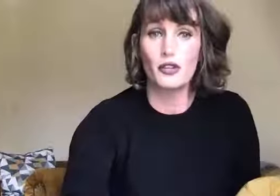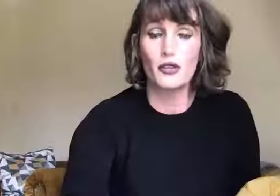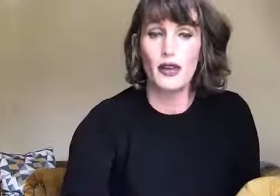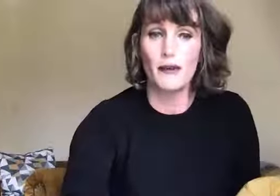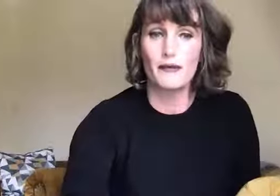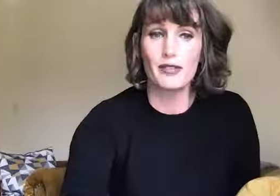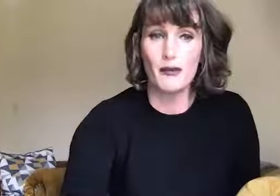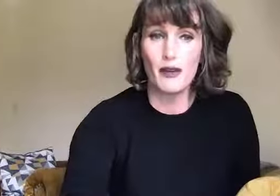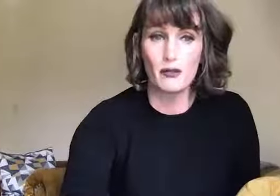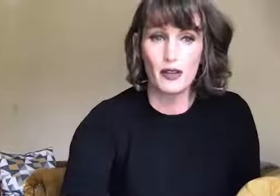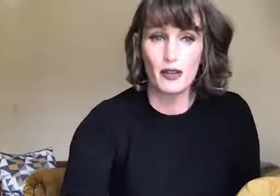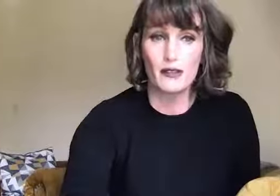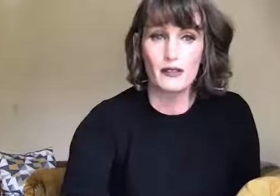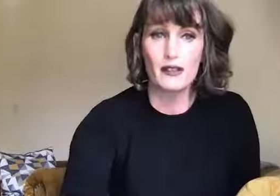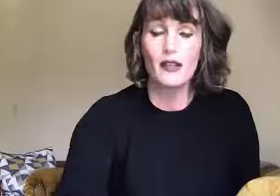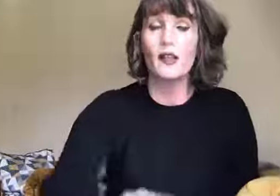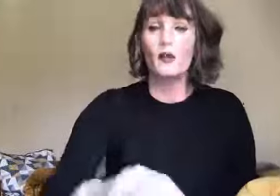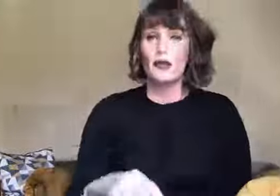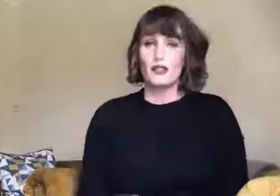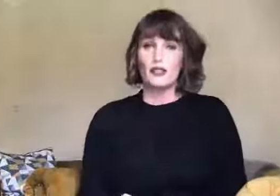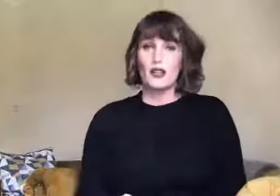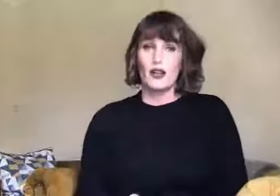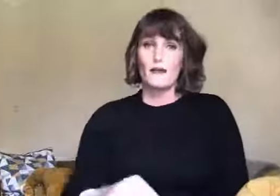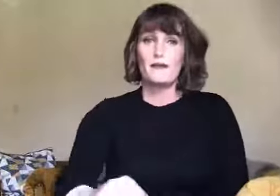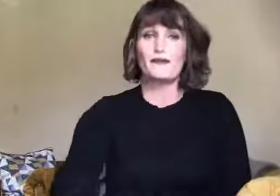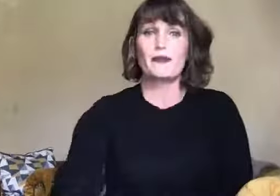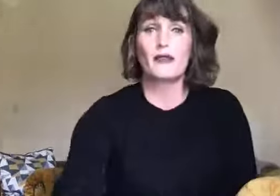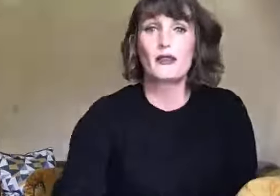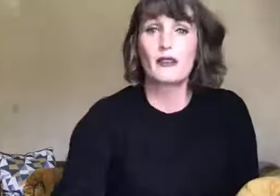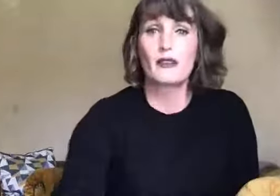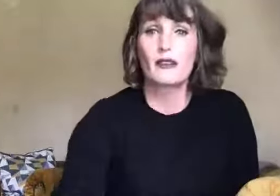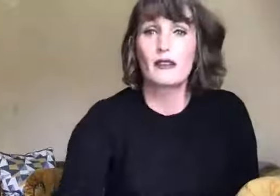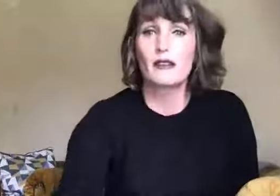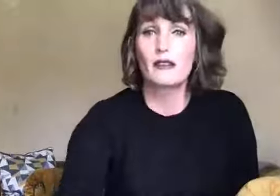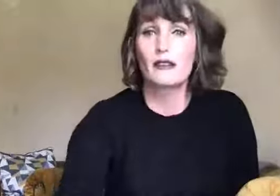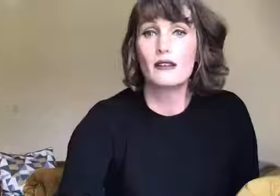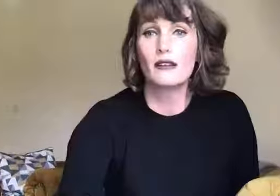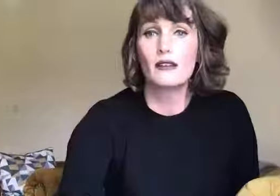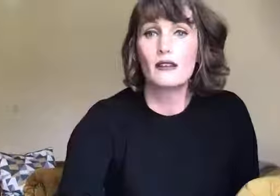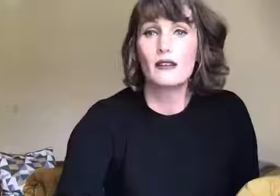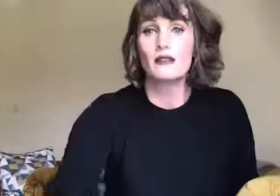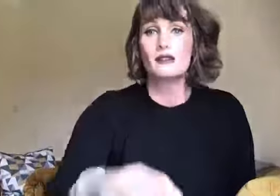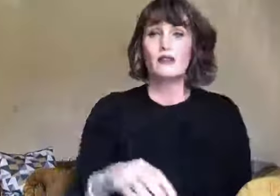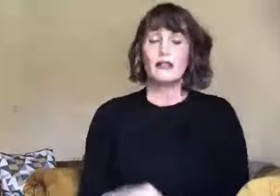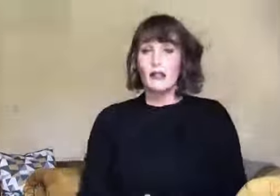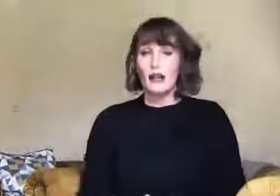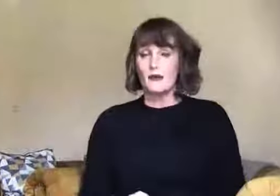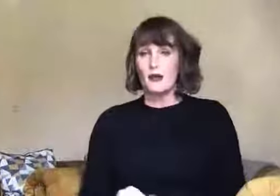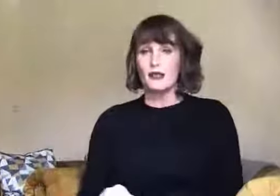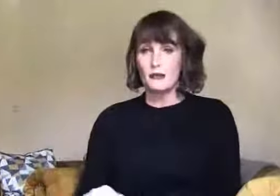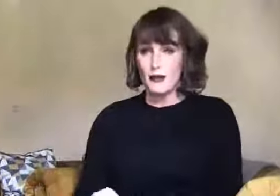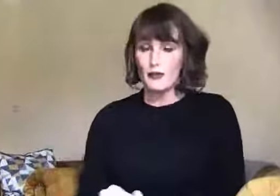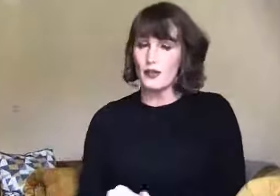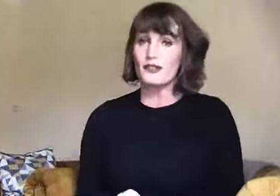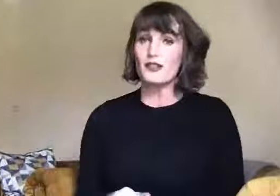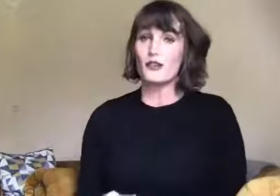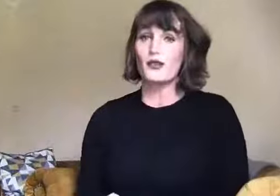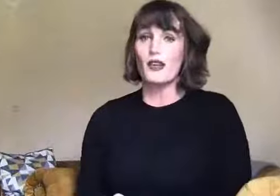to spell the words, which I want to spell the words. So,